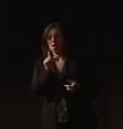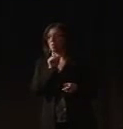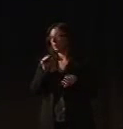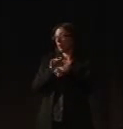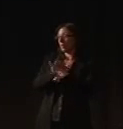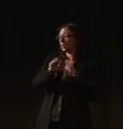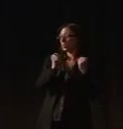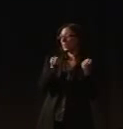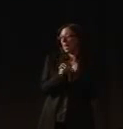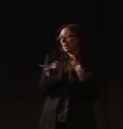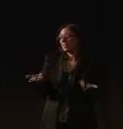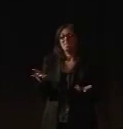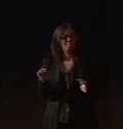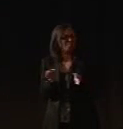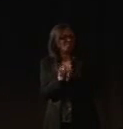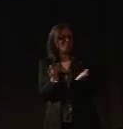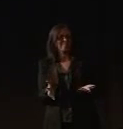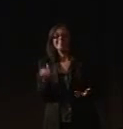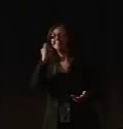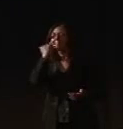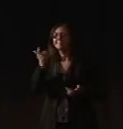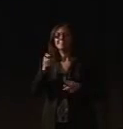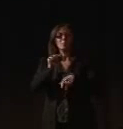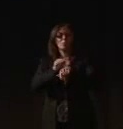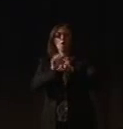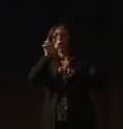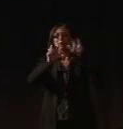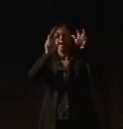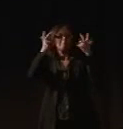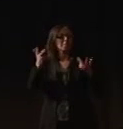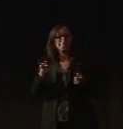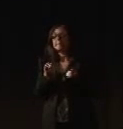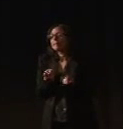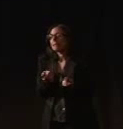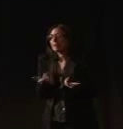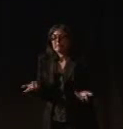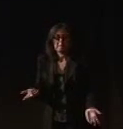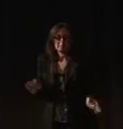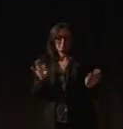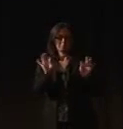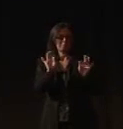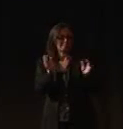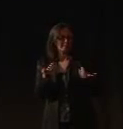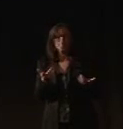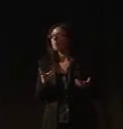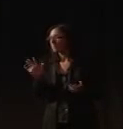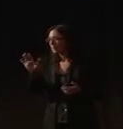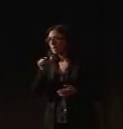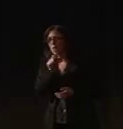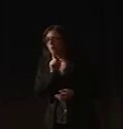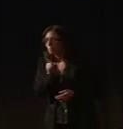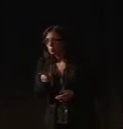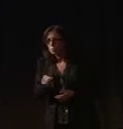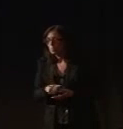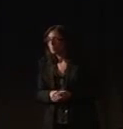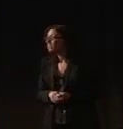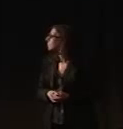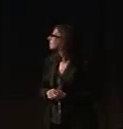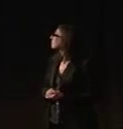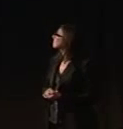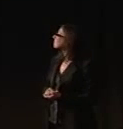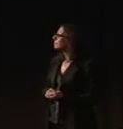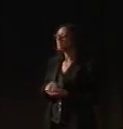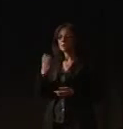story about the importance of basic research. 14 years ago, I went to Pavia. This